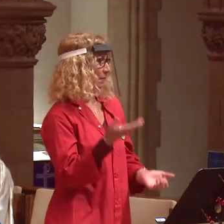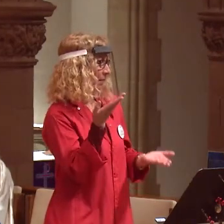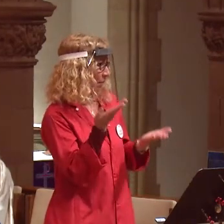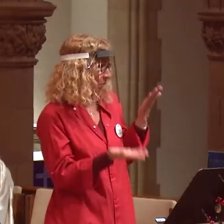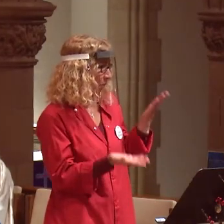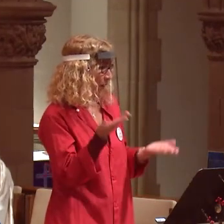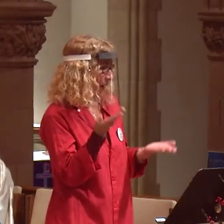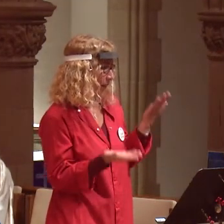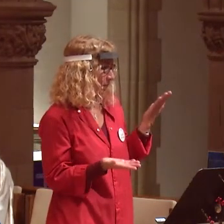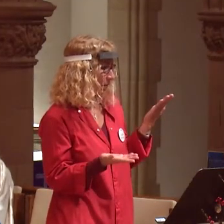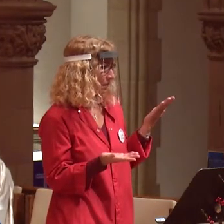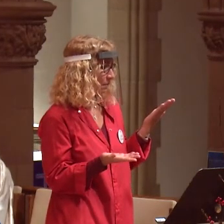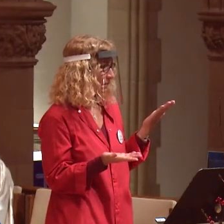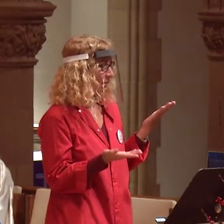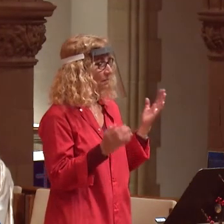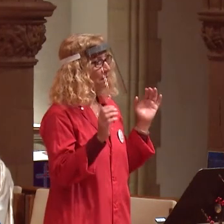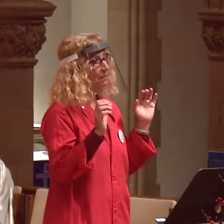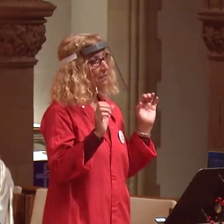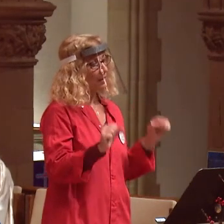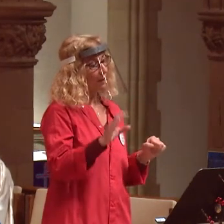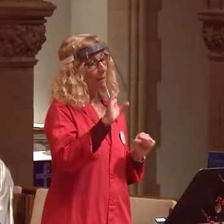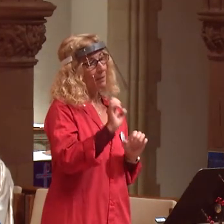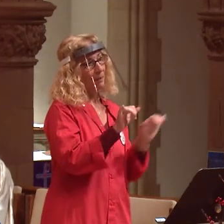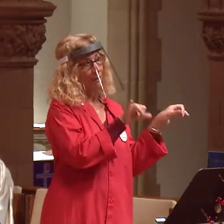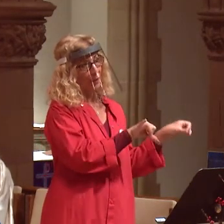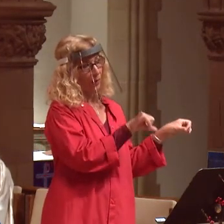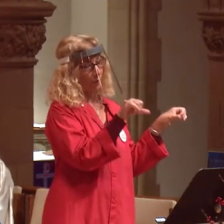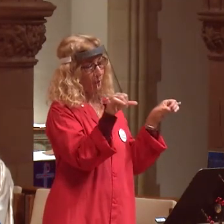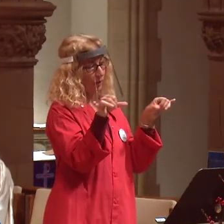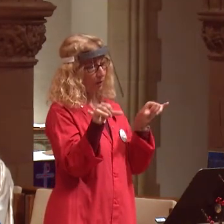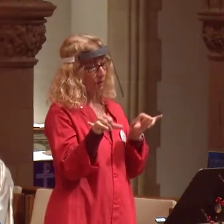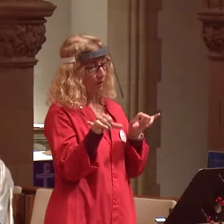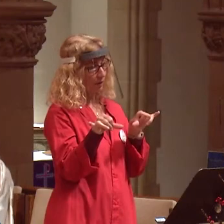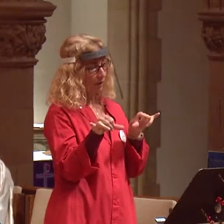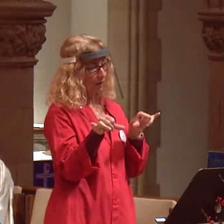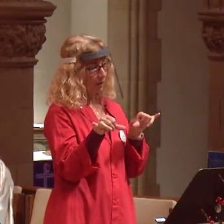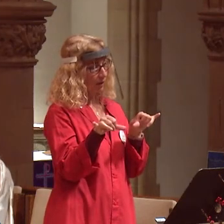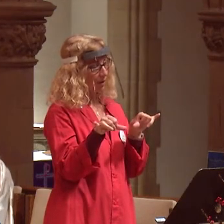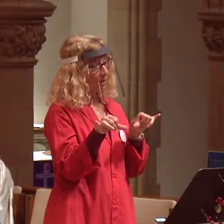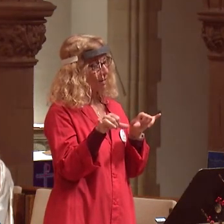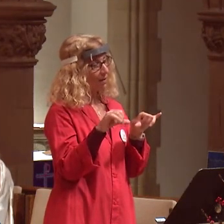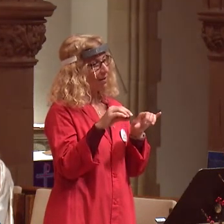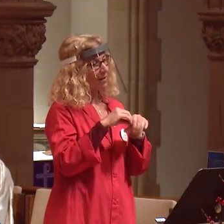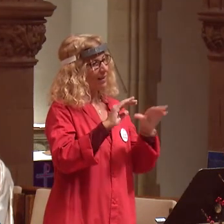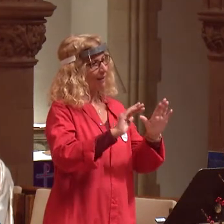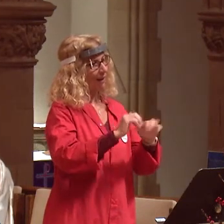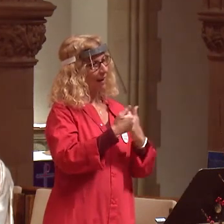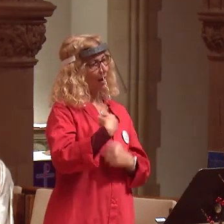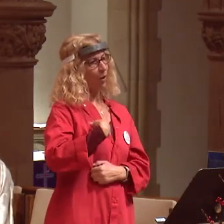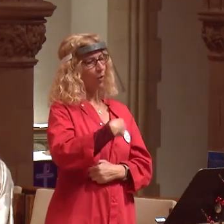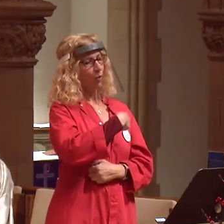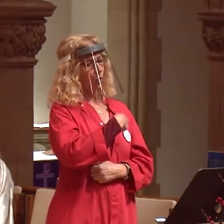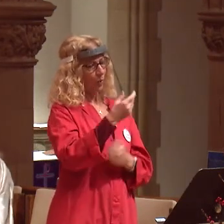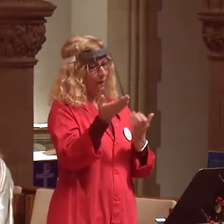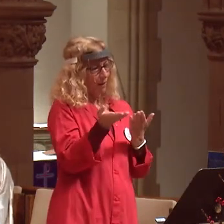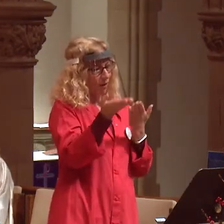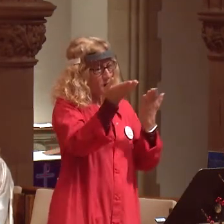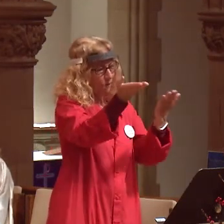Perhaps it can be a parable in how we offer our